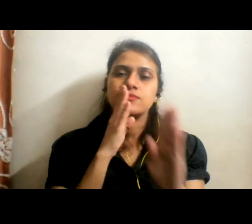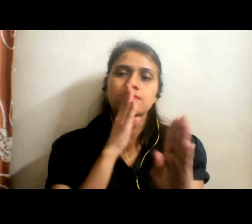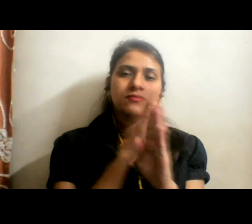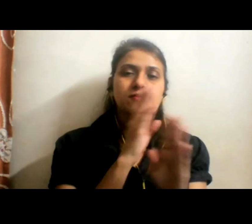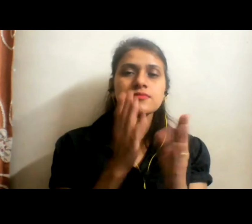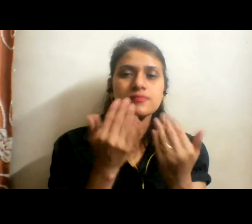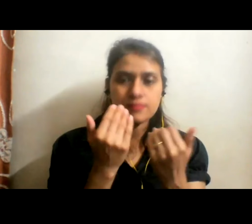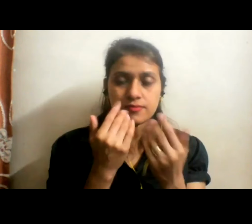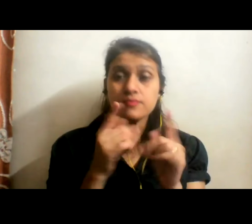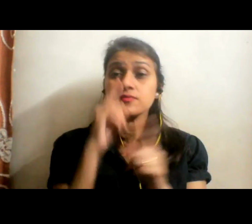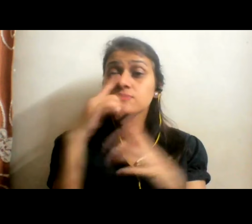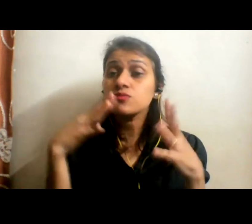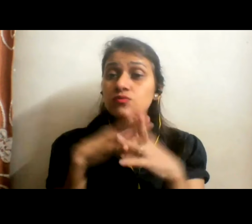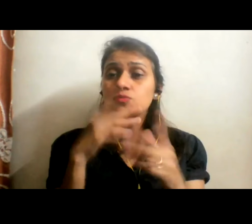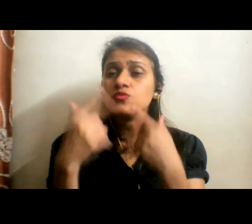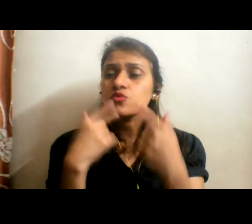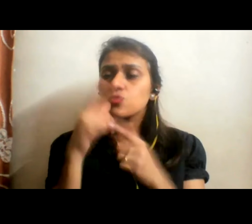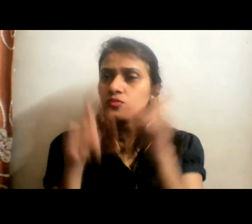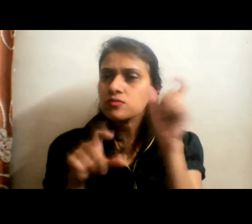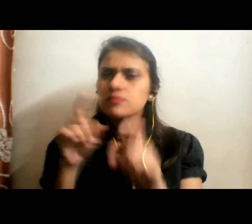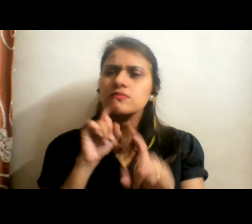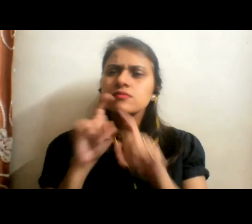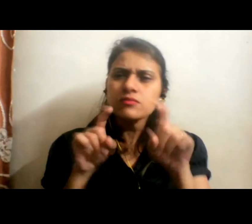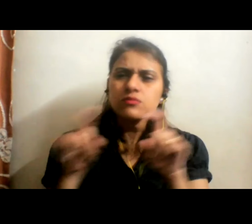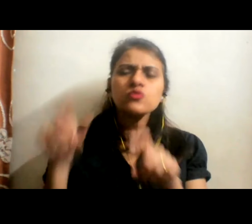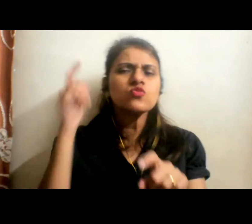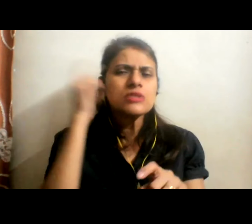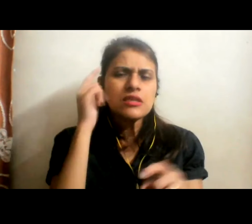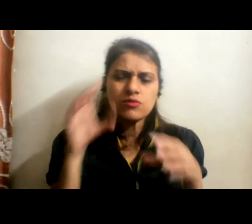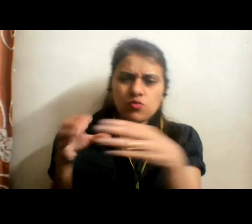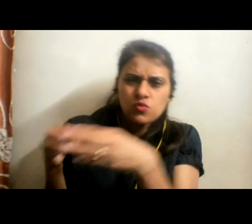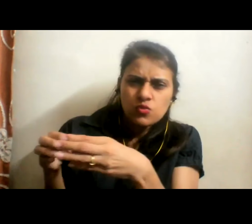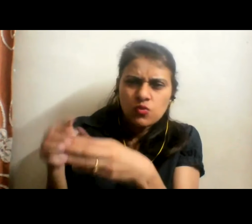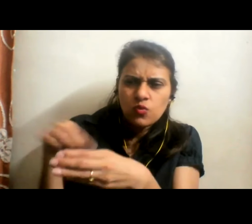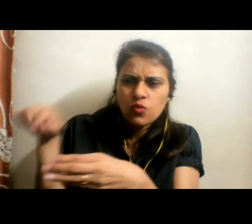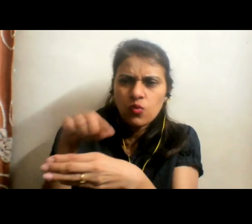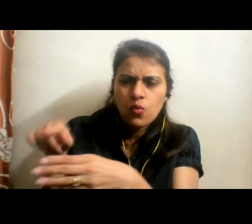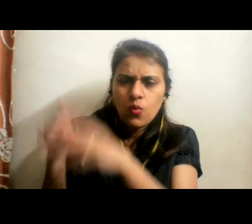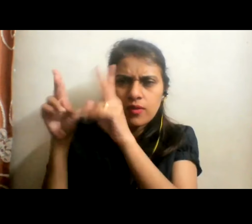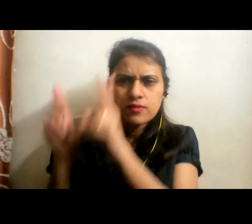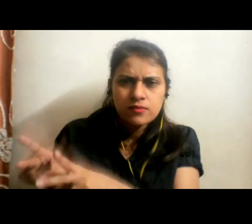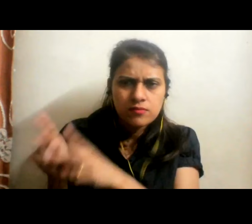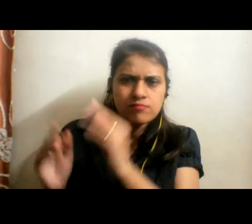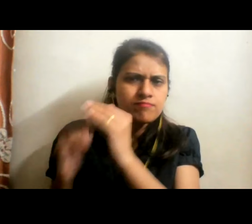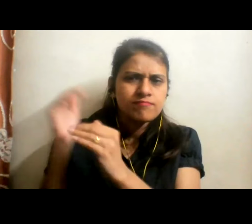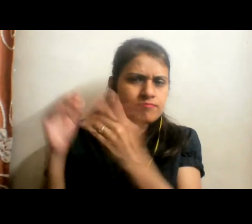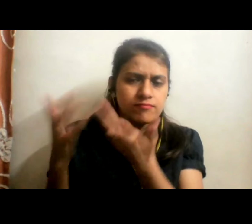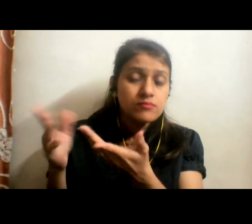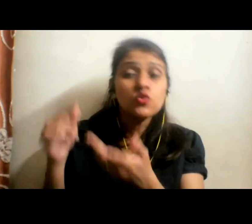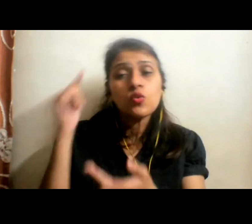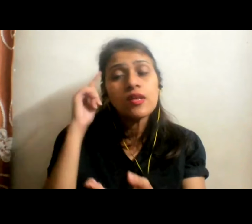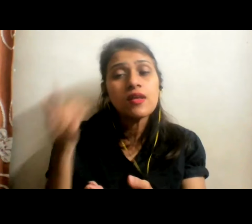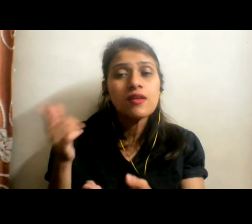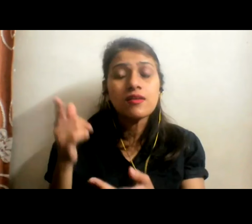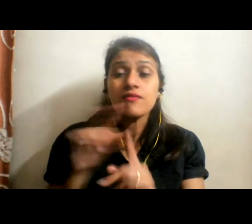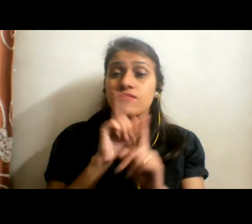talk to those women about how do you see your marginality, what do you think marginality is. So in qualitative approach, a lot of times we define the